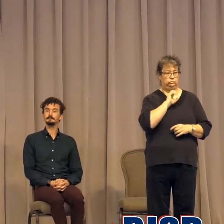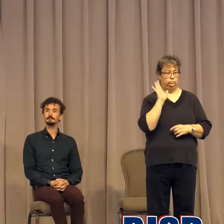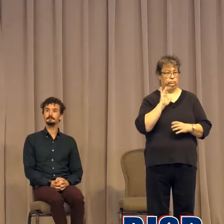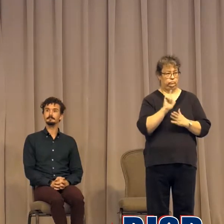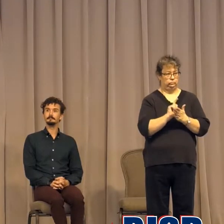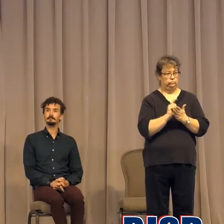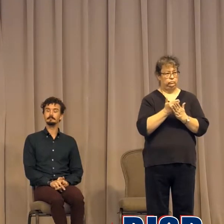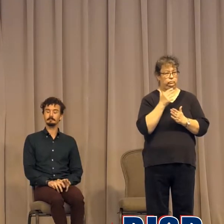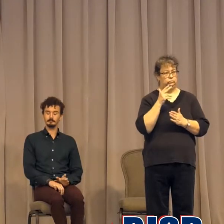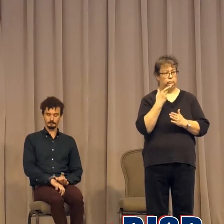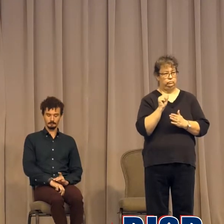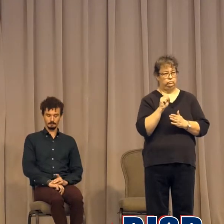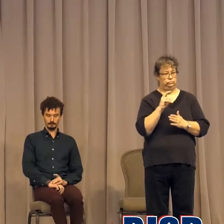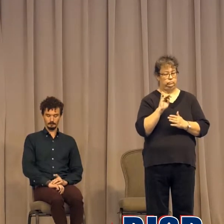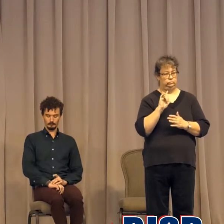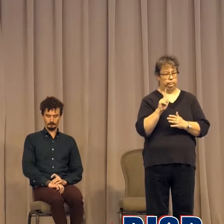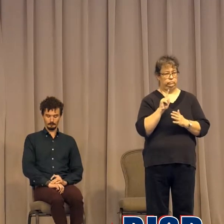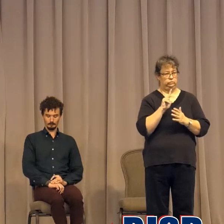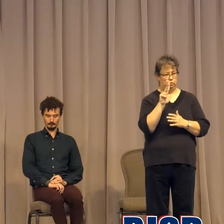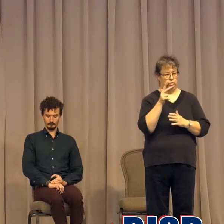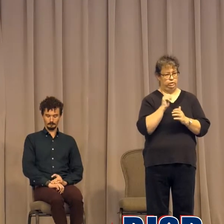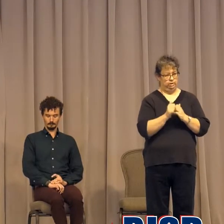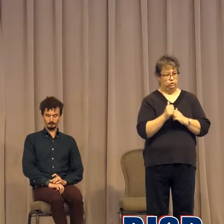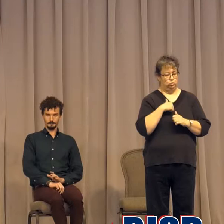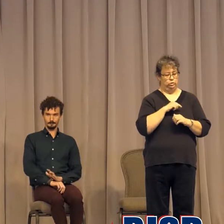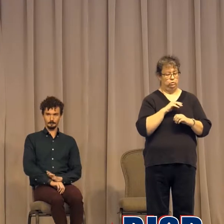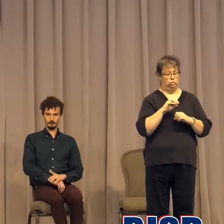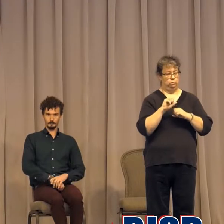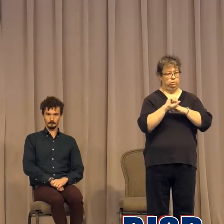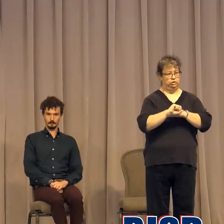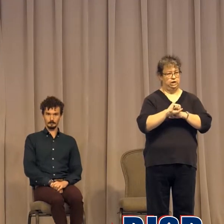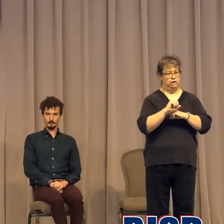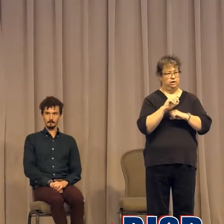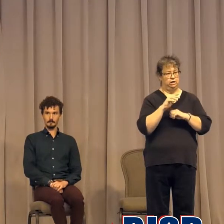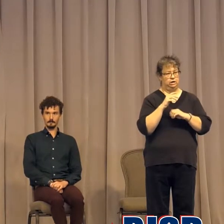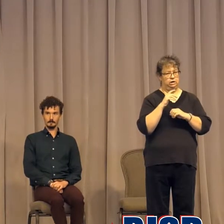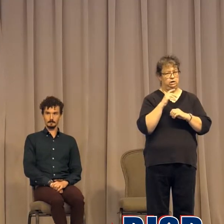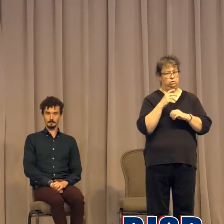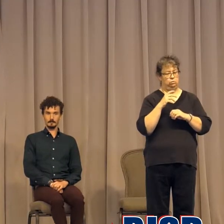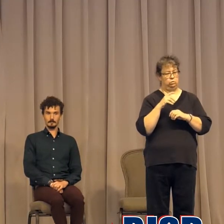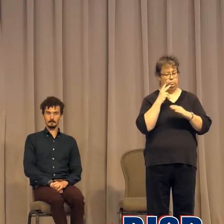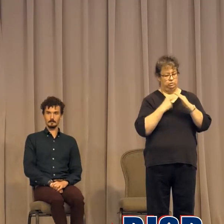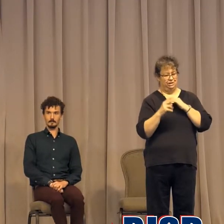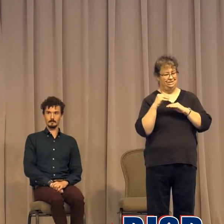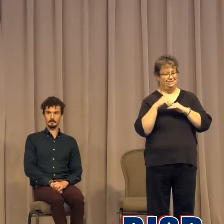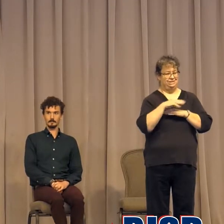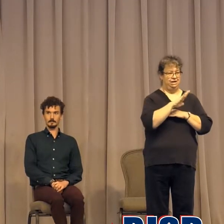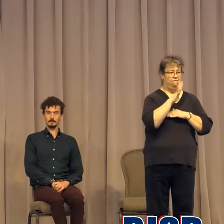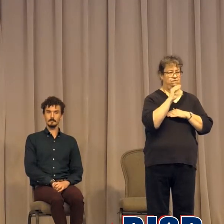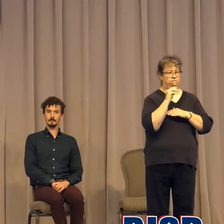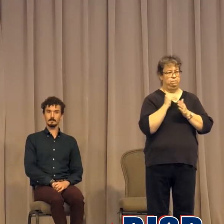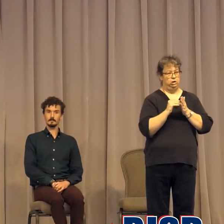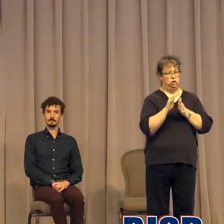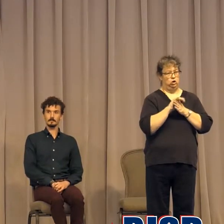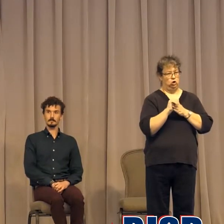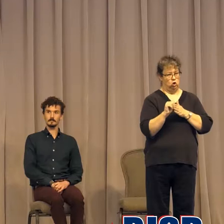before House Bill 3 was passed in May, we were projecting to send over $50 million back to the